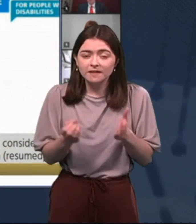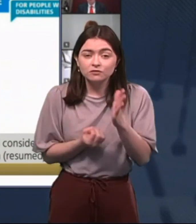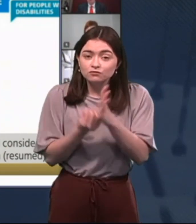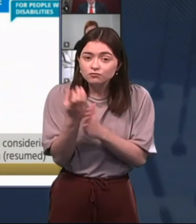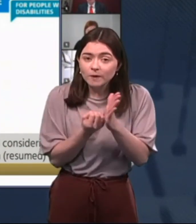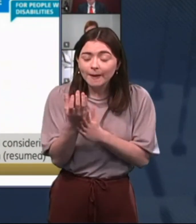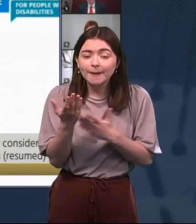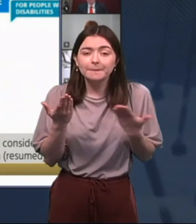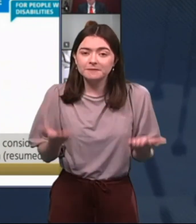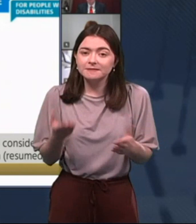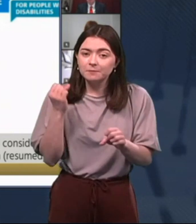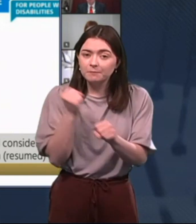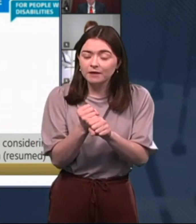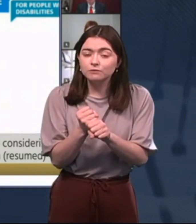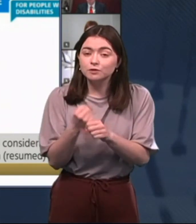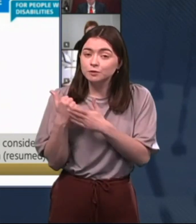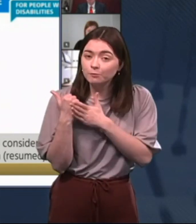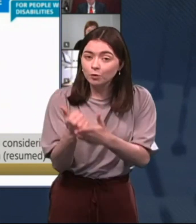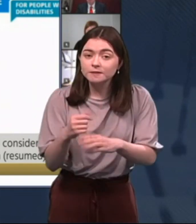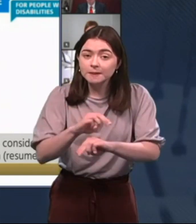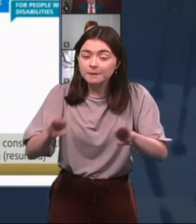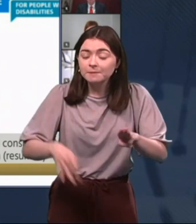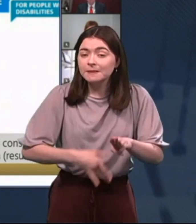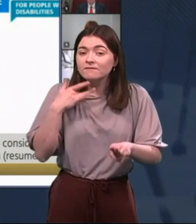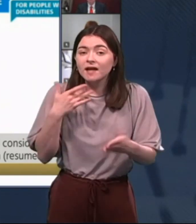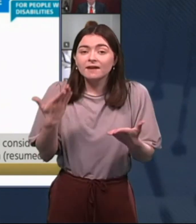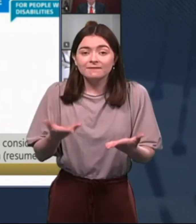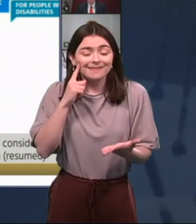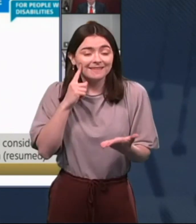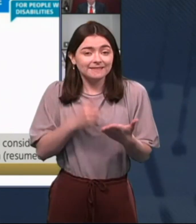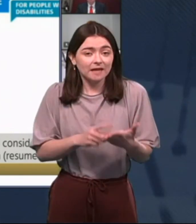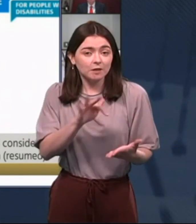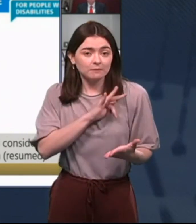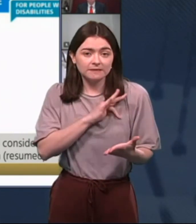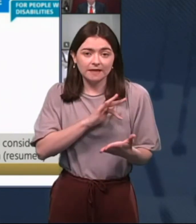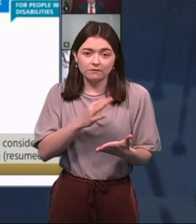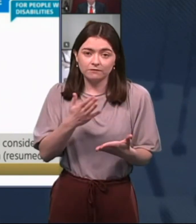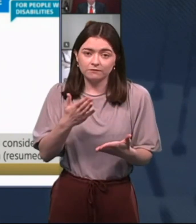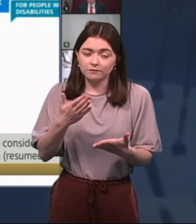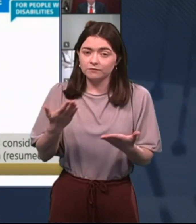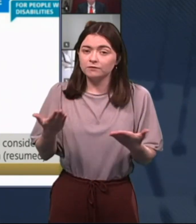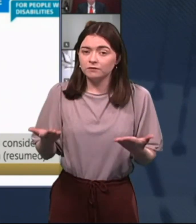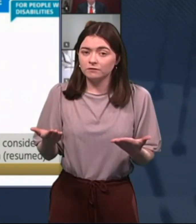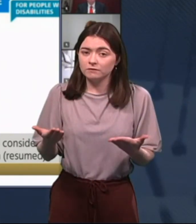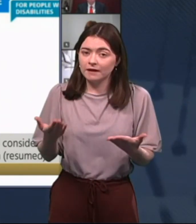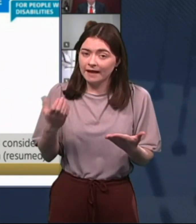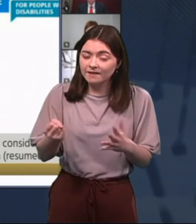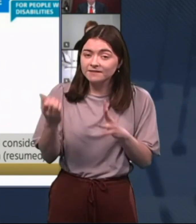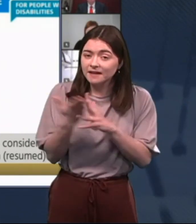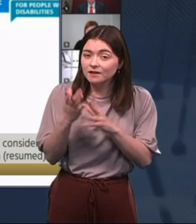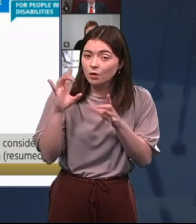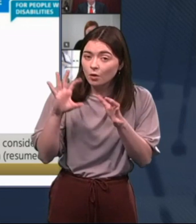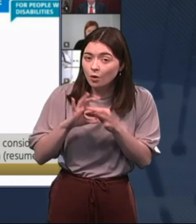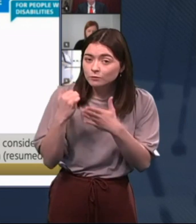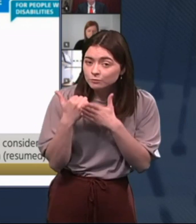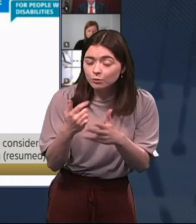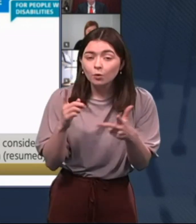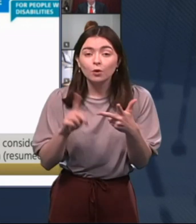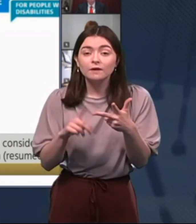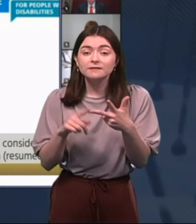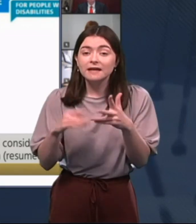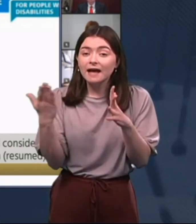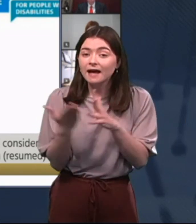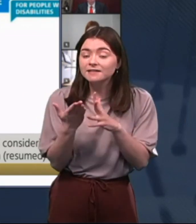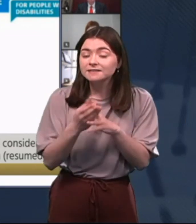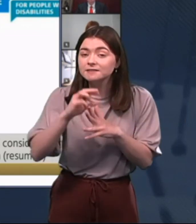described is about supporting people to live lives of their choosing where it matters, having access to home supports, having access to